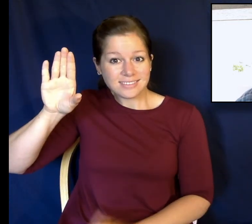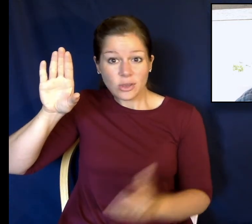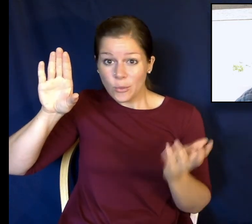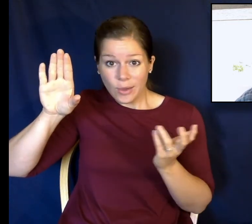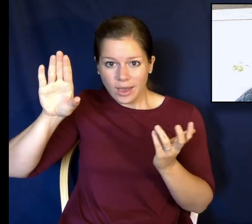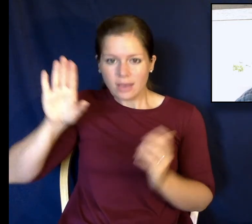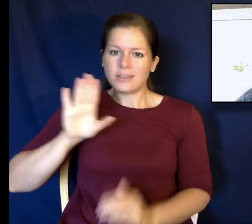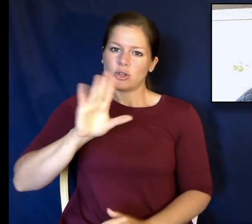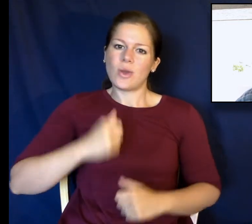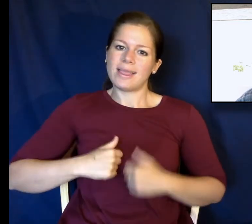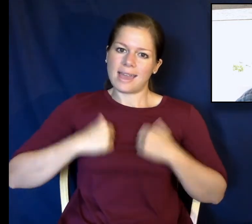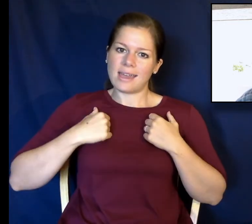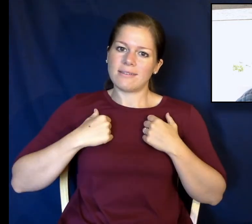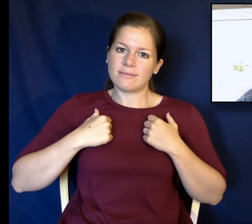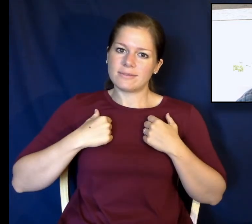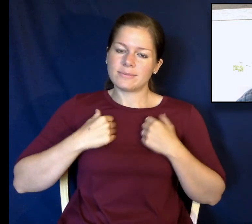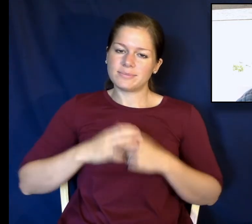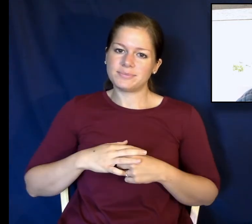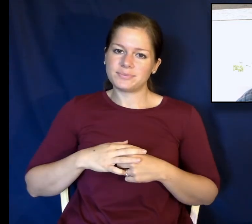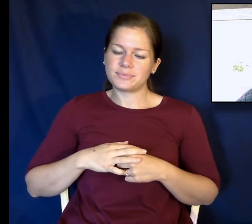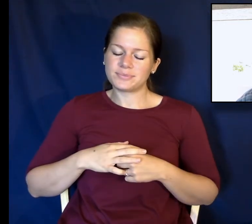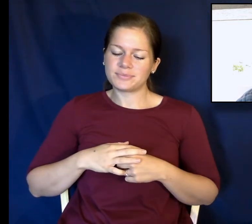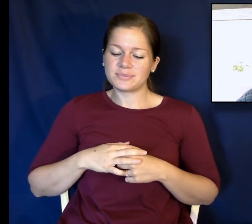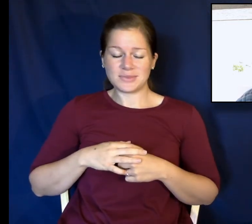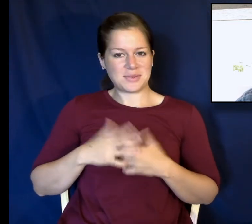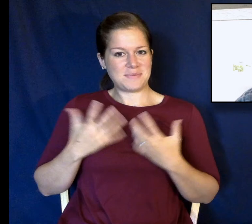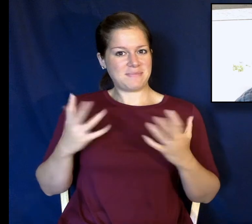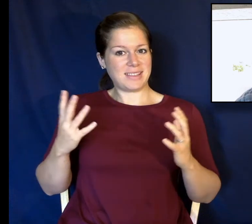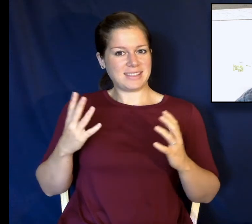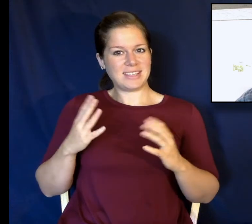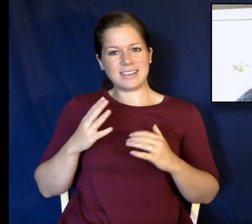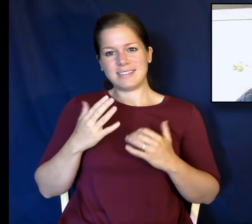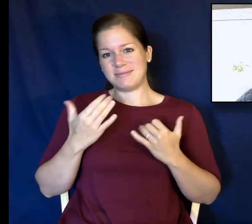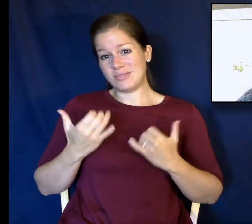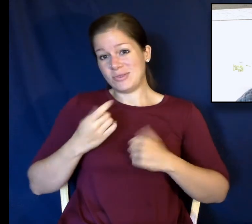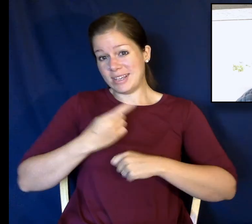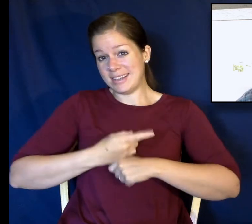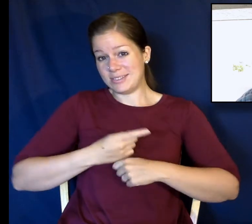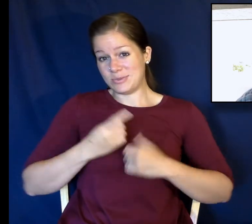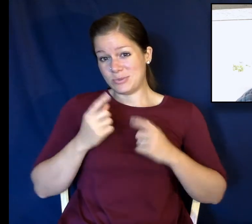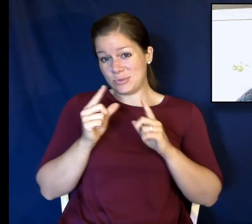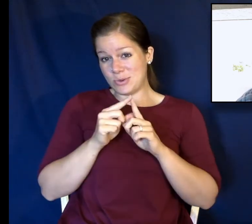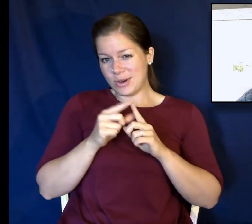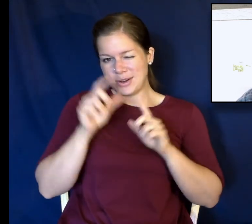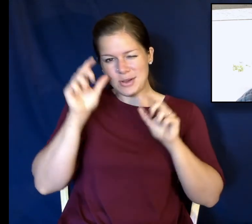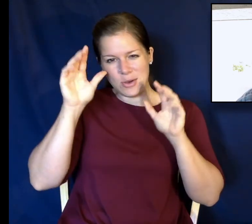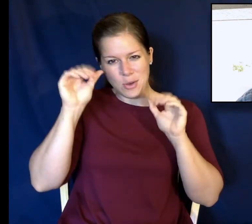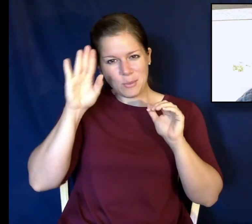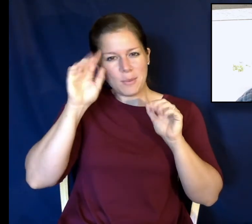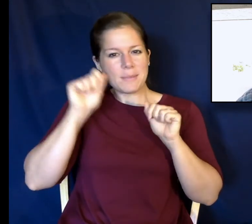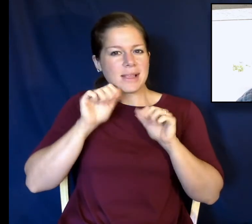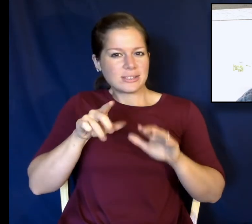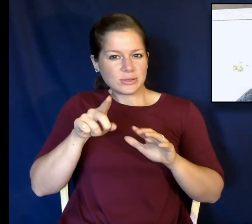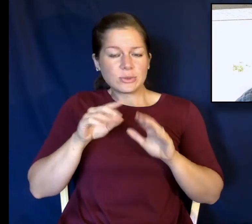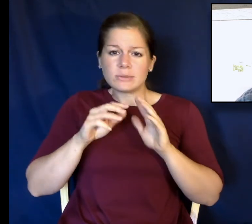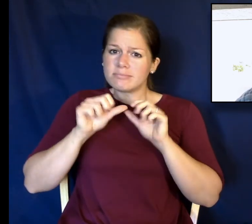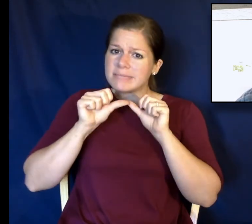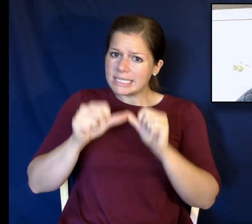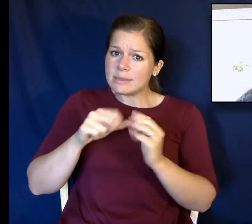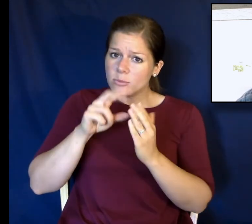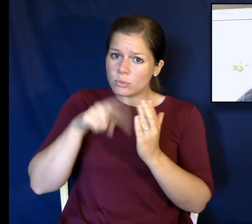life. So this is the word of the day, and I hope that it's been a blessing to you. Keep